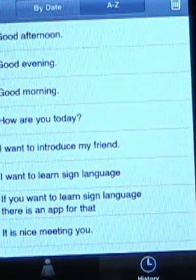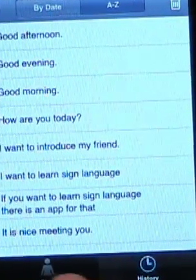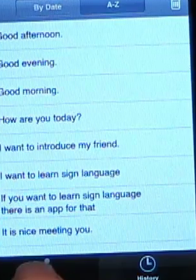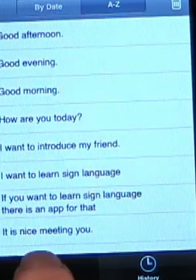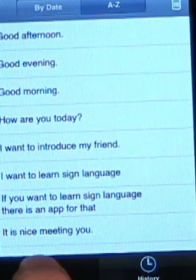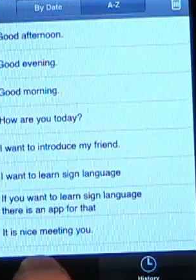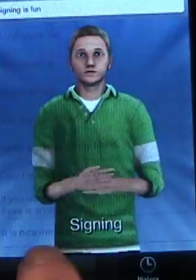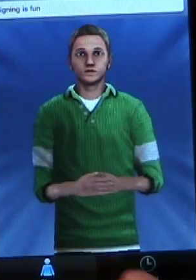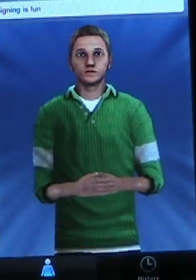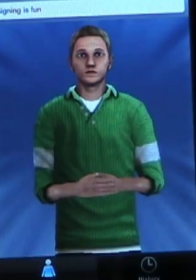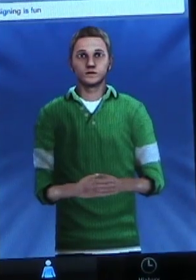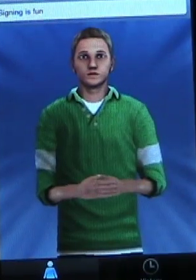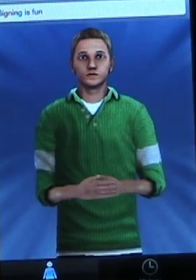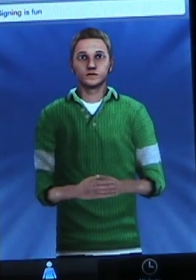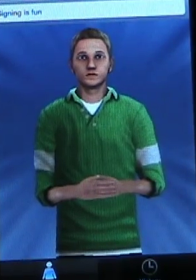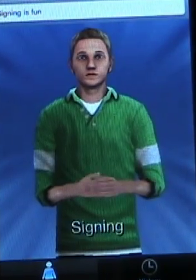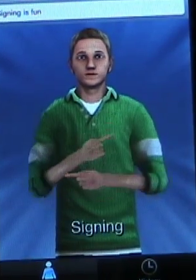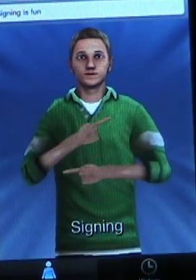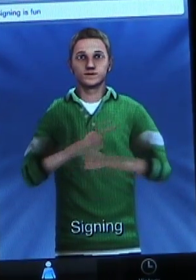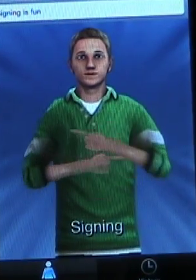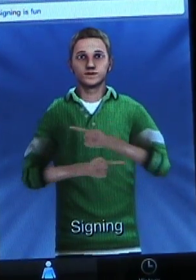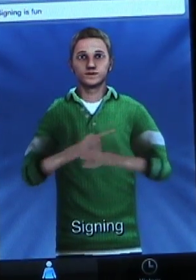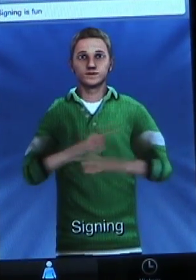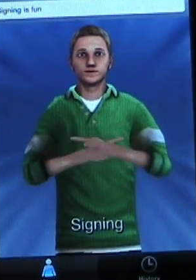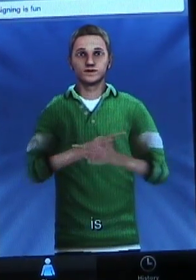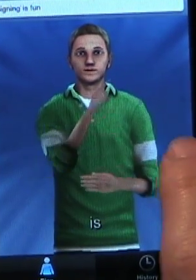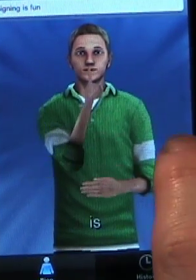The controls are important features in sign language learning.